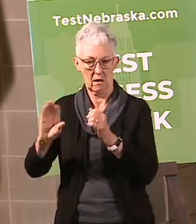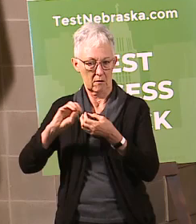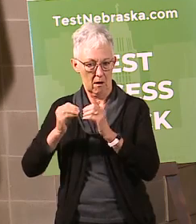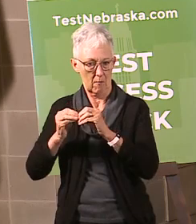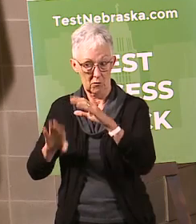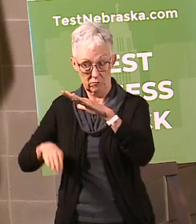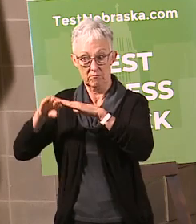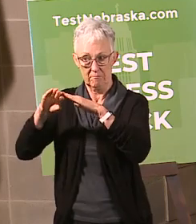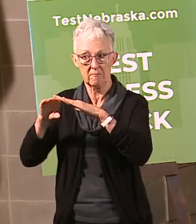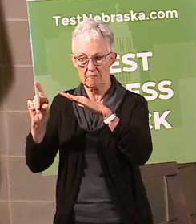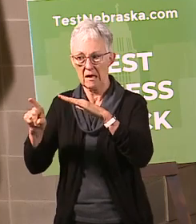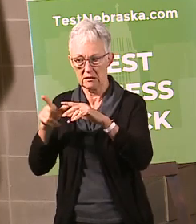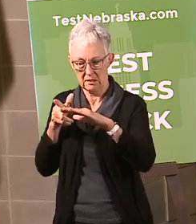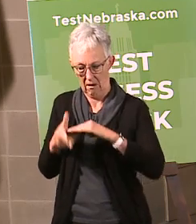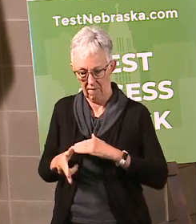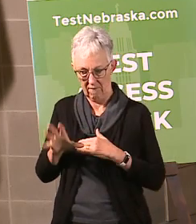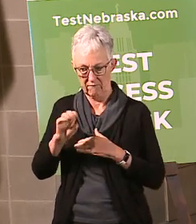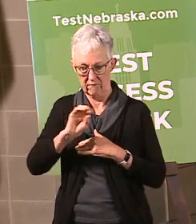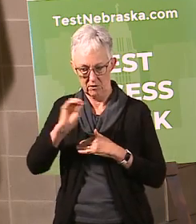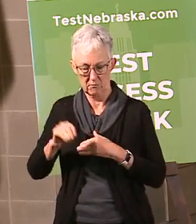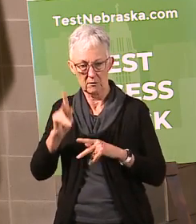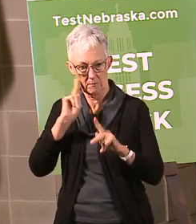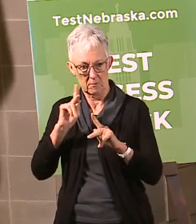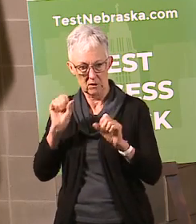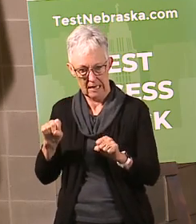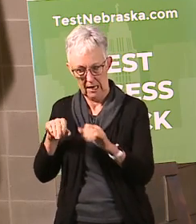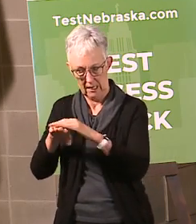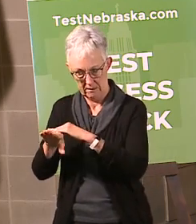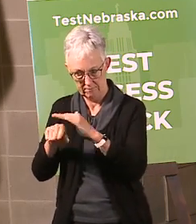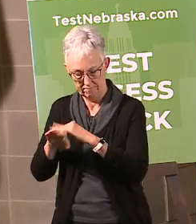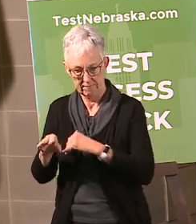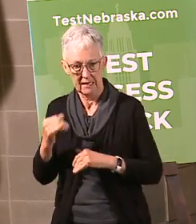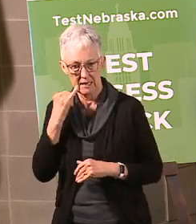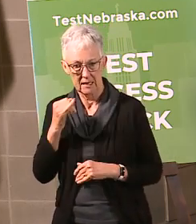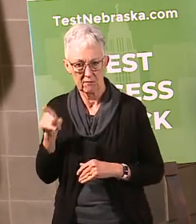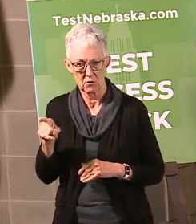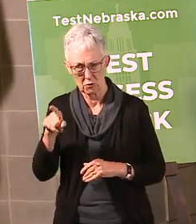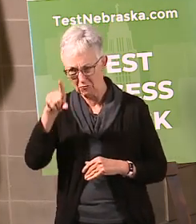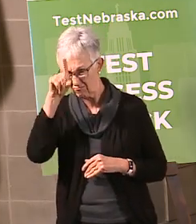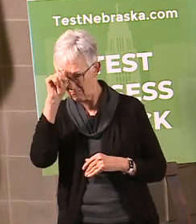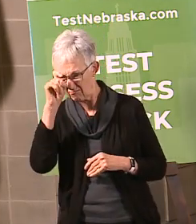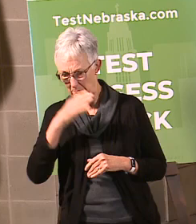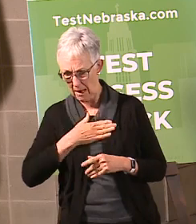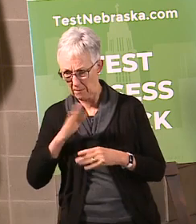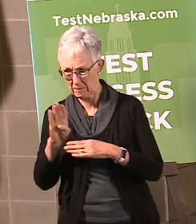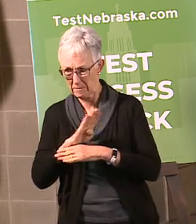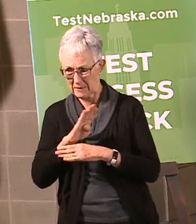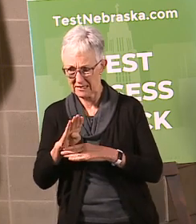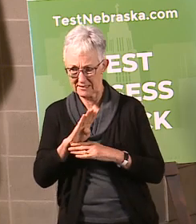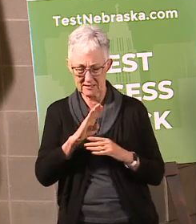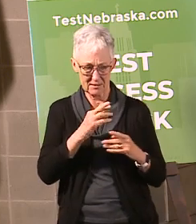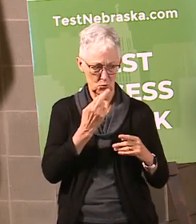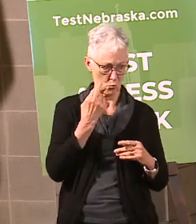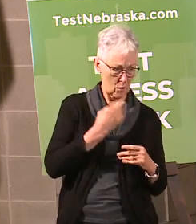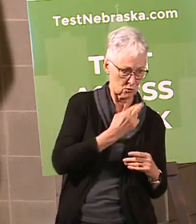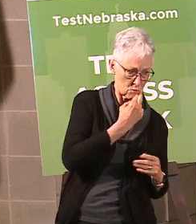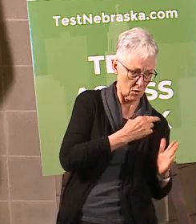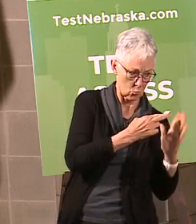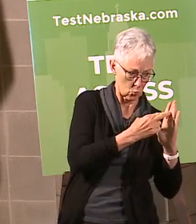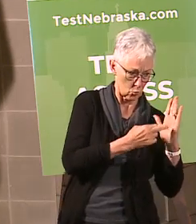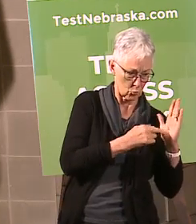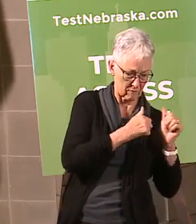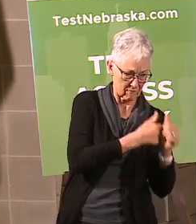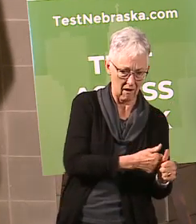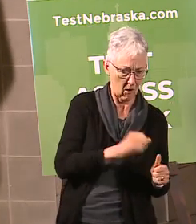So, if you have any questions though, please check with your local public health department. That's a great place to start. Lauren Coomer, NTV.